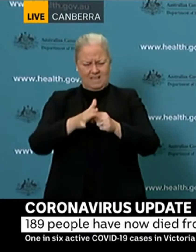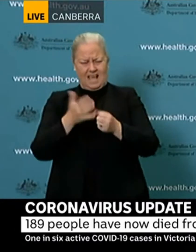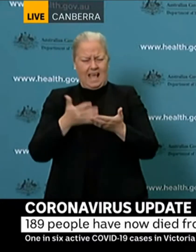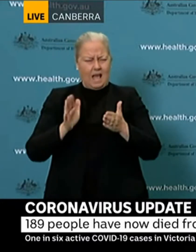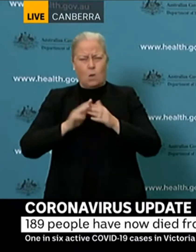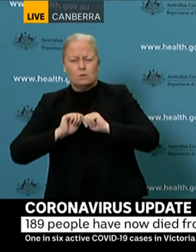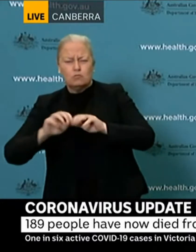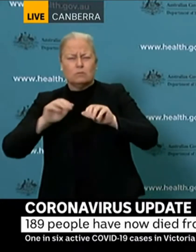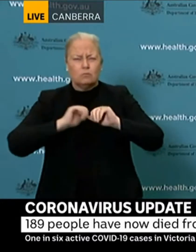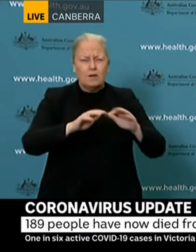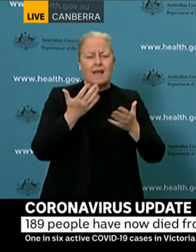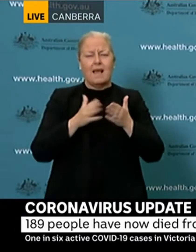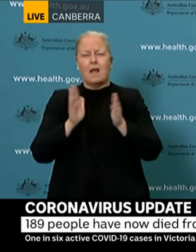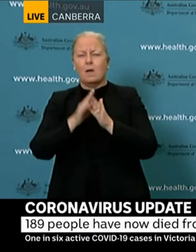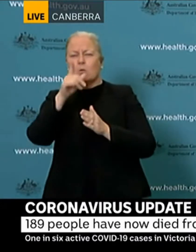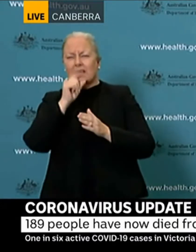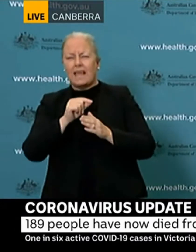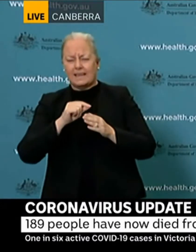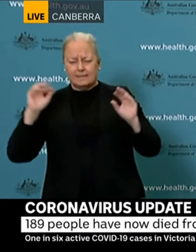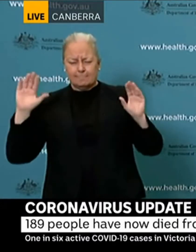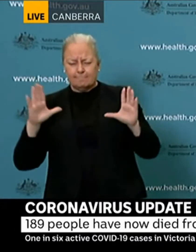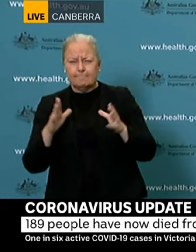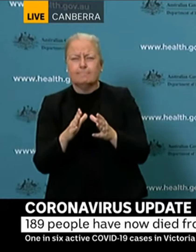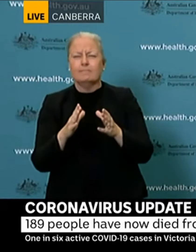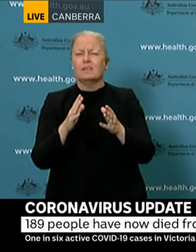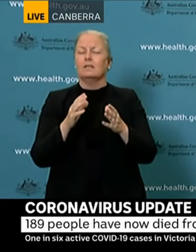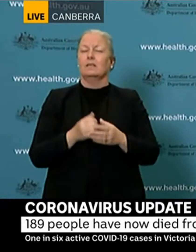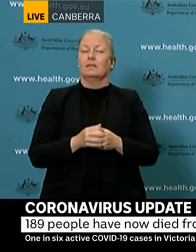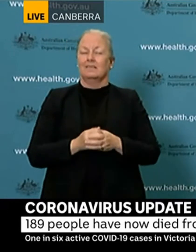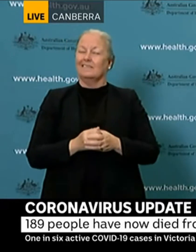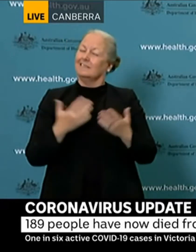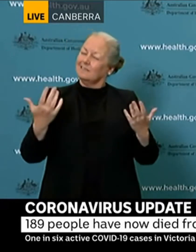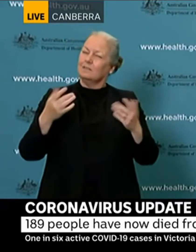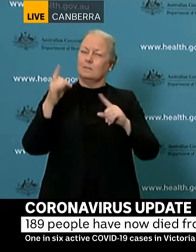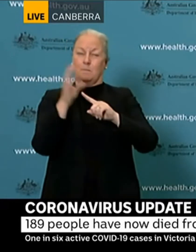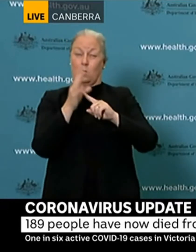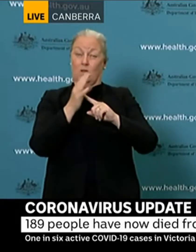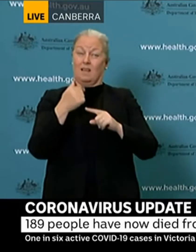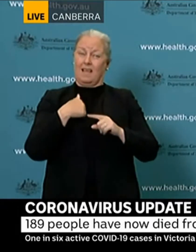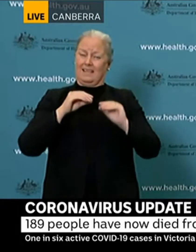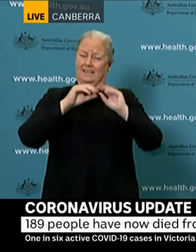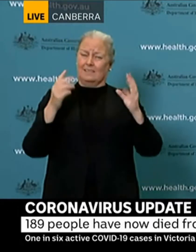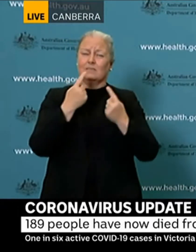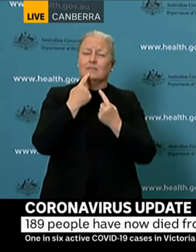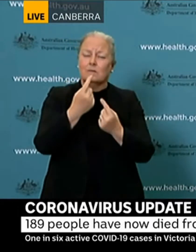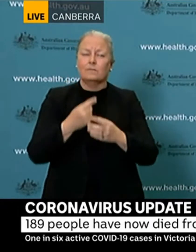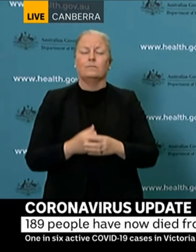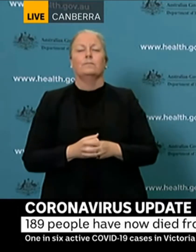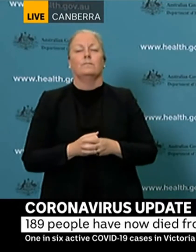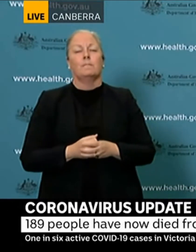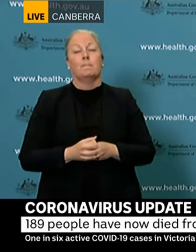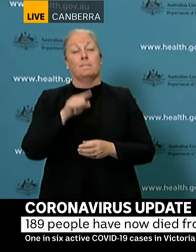to decrease that spread. I think it's a really important message I want to give to the Australian public today, is that the